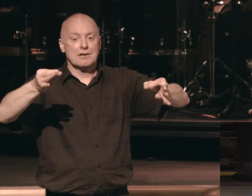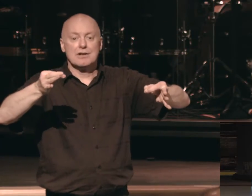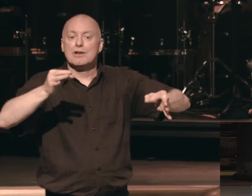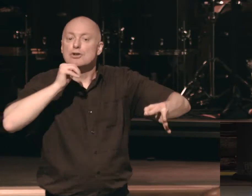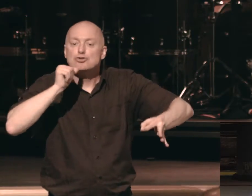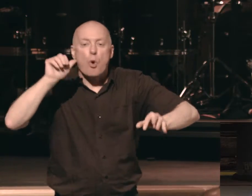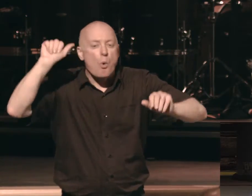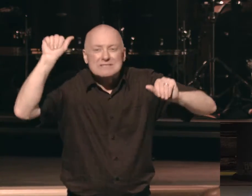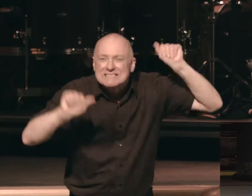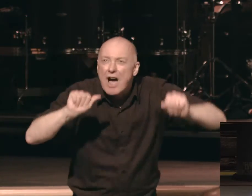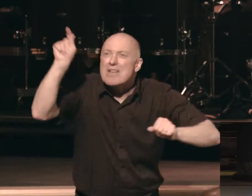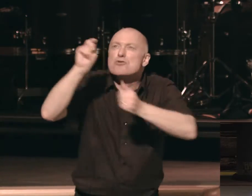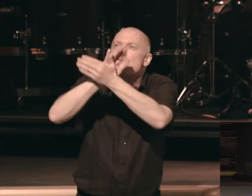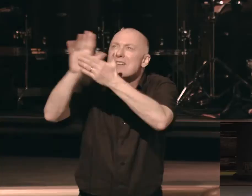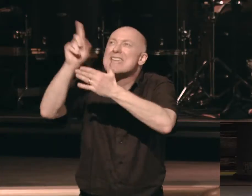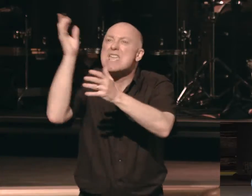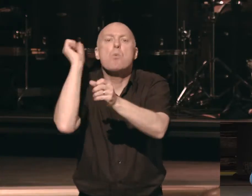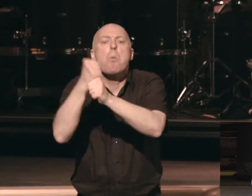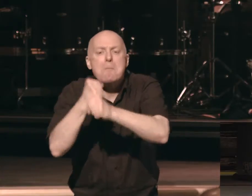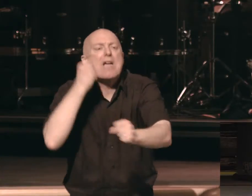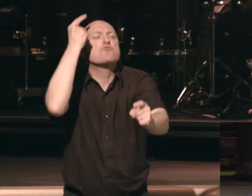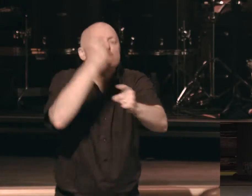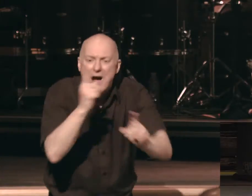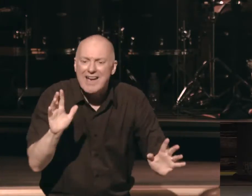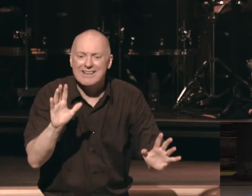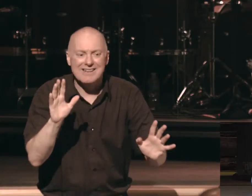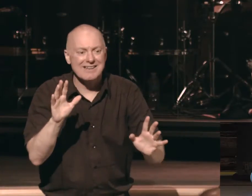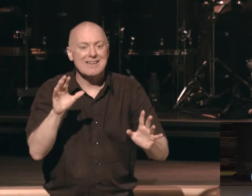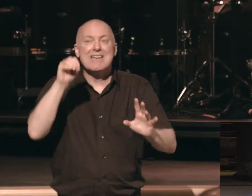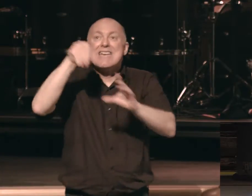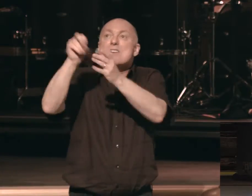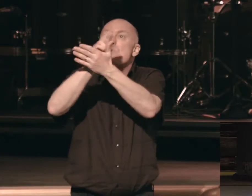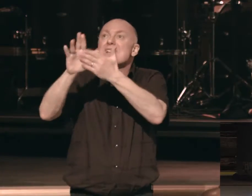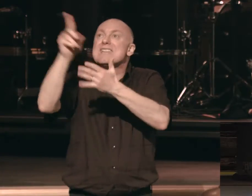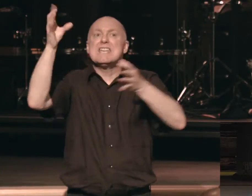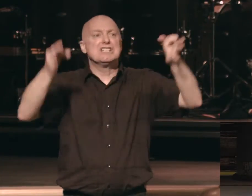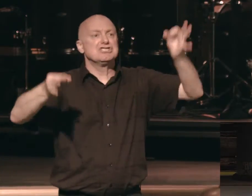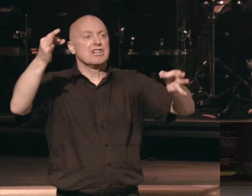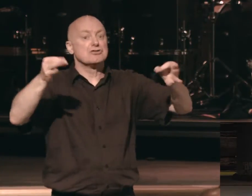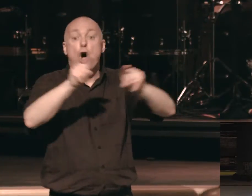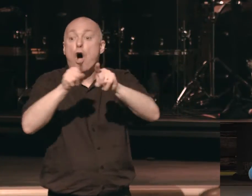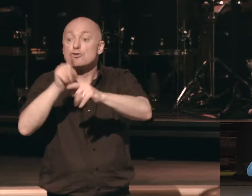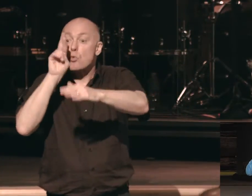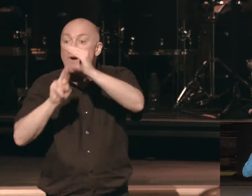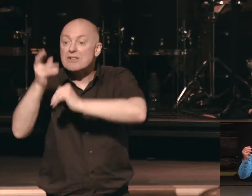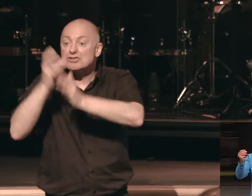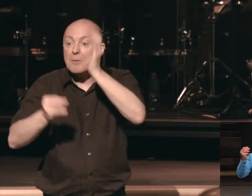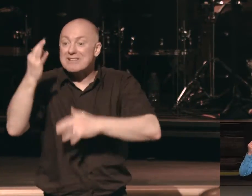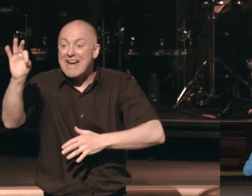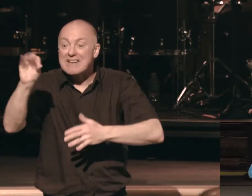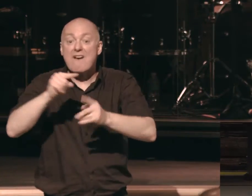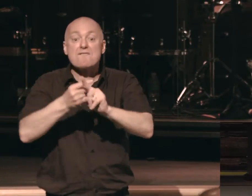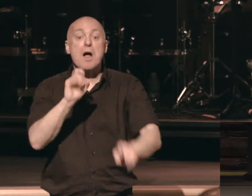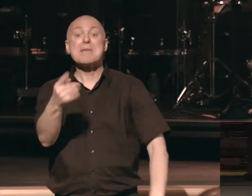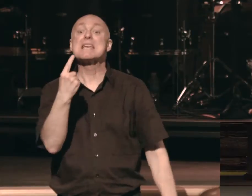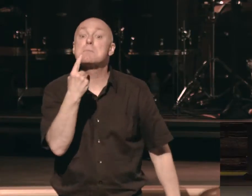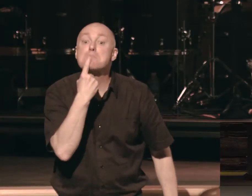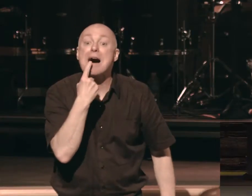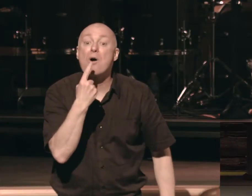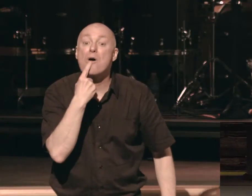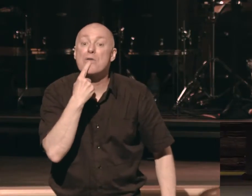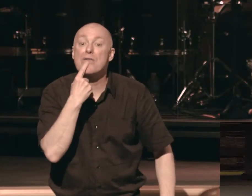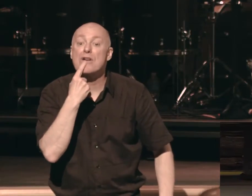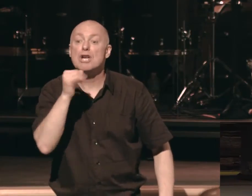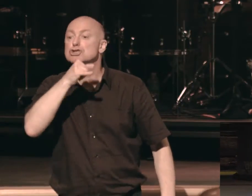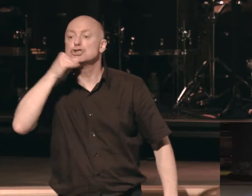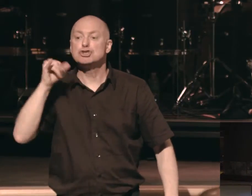his righteousness. He will make it right. He will make it right. In righteousness, he judges. And it also says in Revelation 19, from his mouth comes a sharp